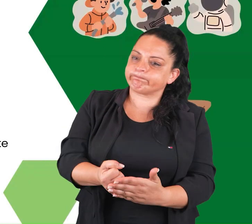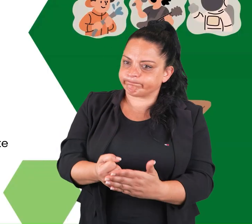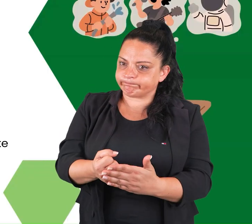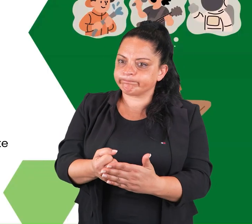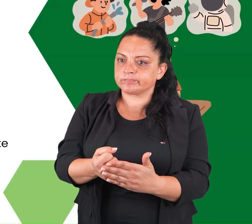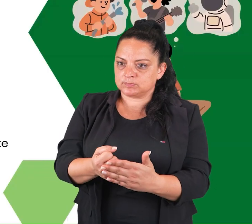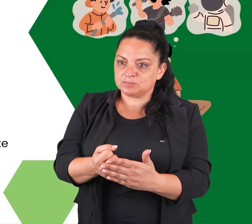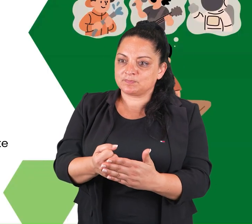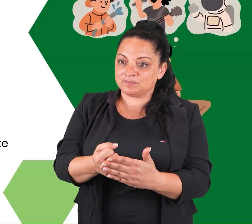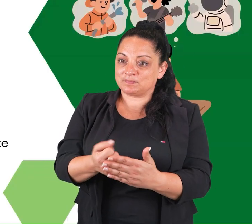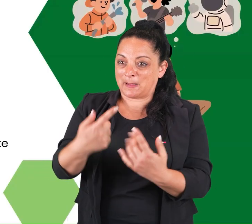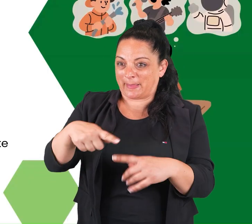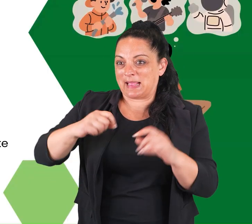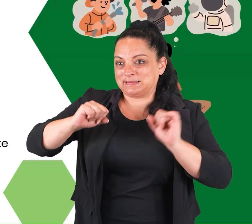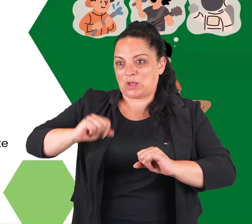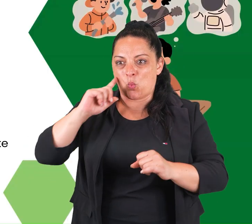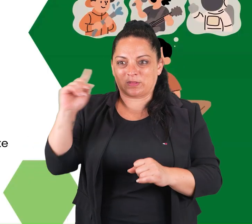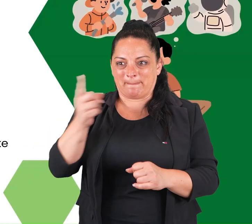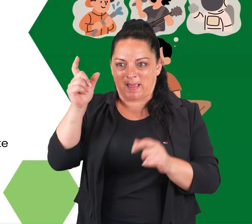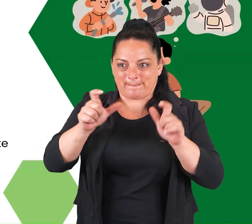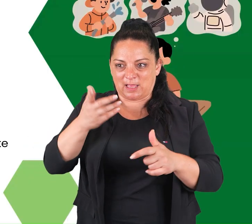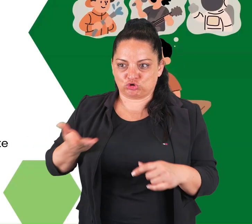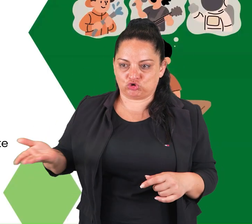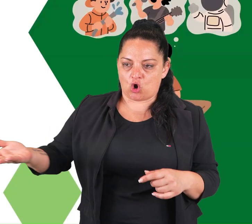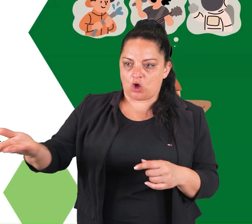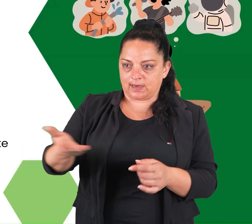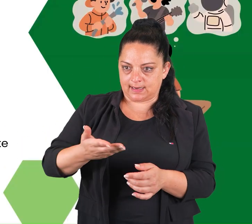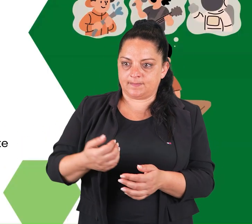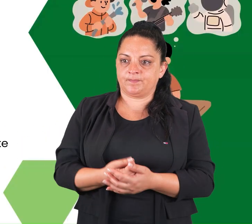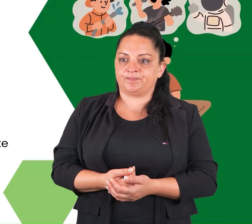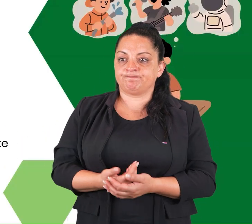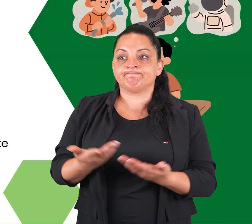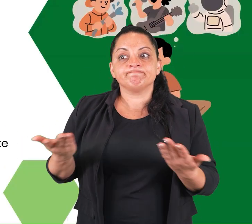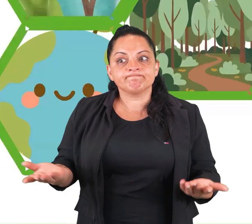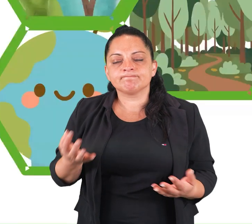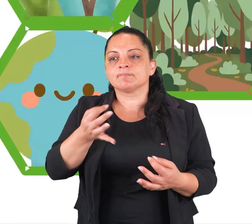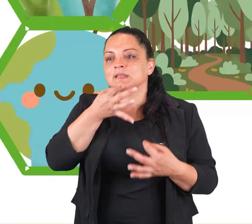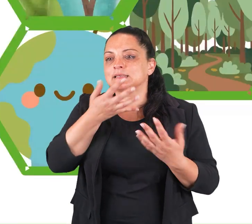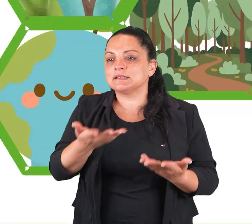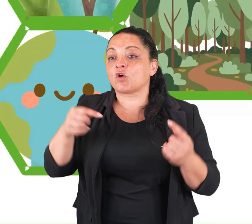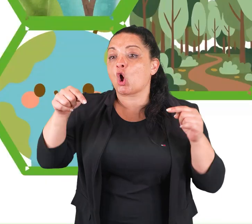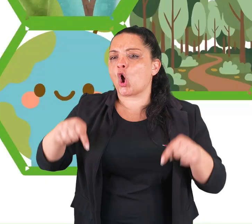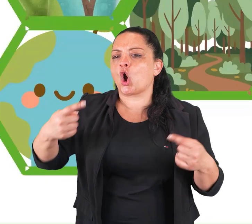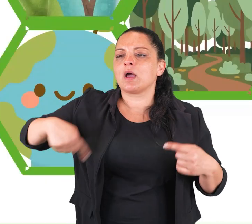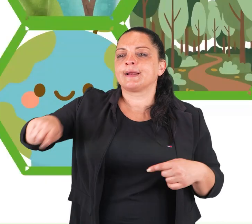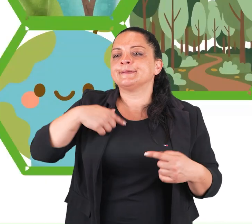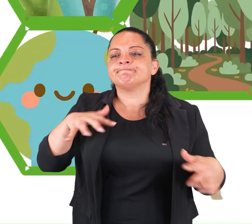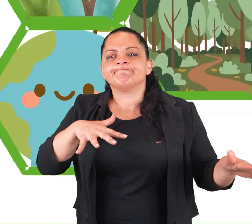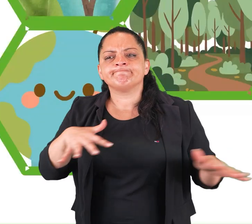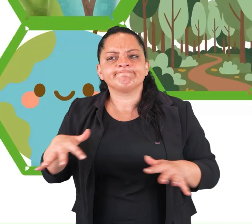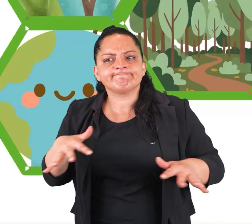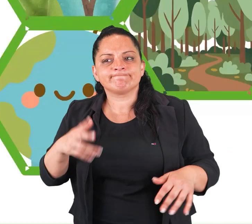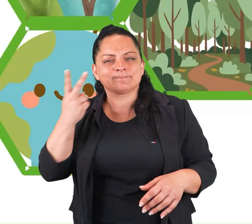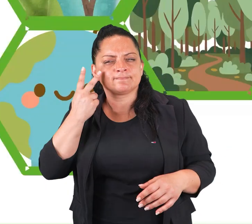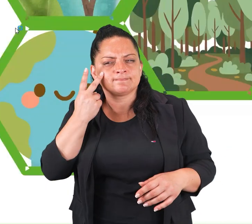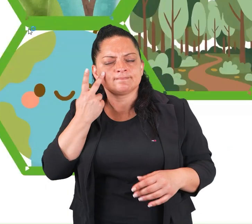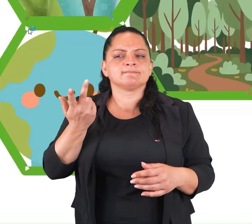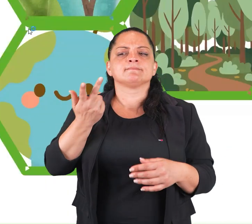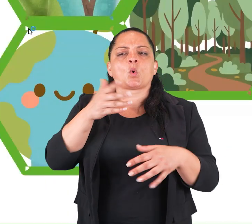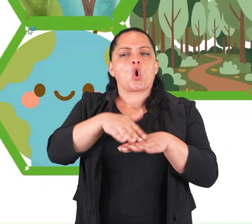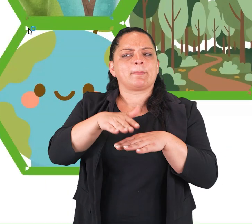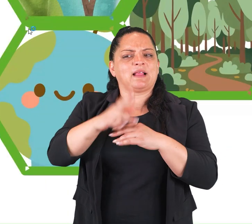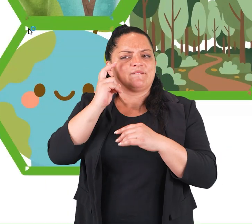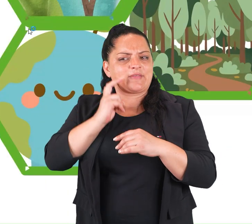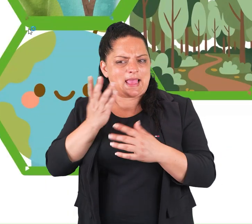contribute in the society and for the general good of people. So now we are moving on and